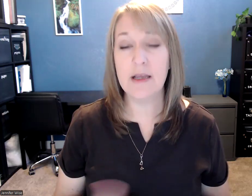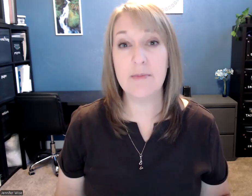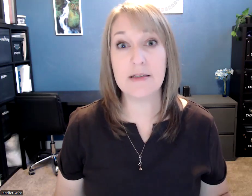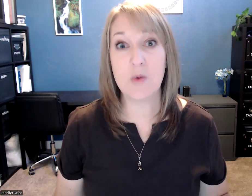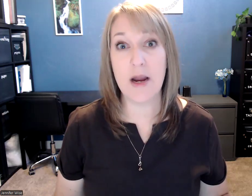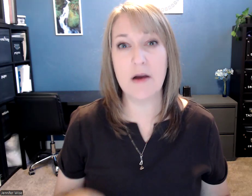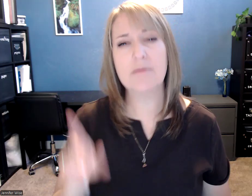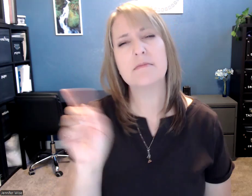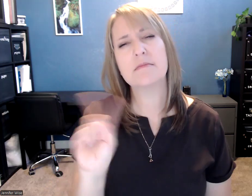it means where.